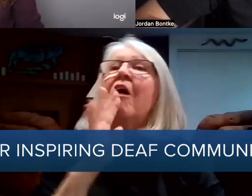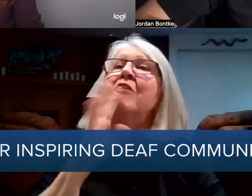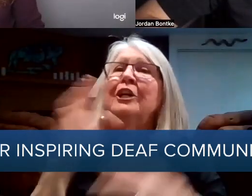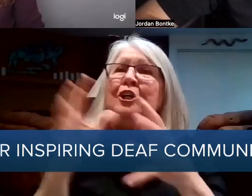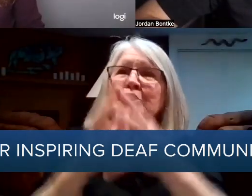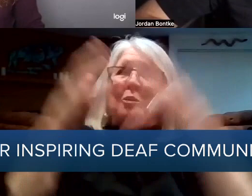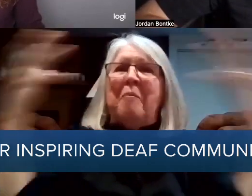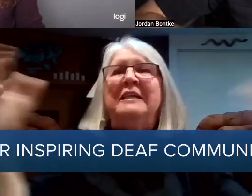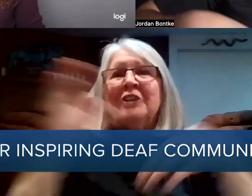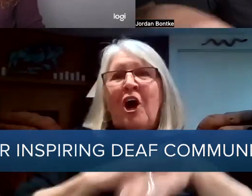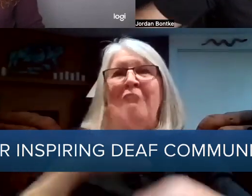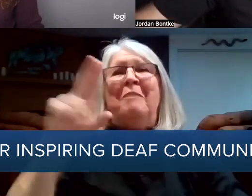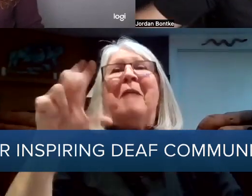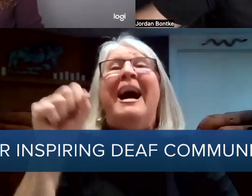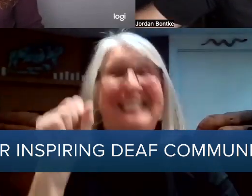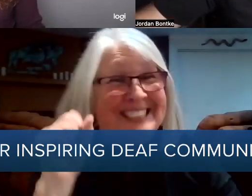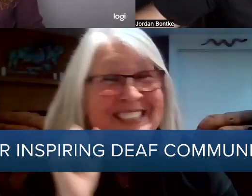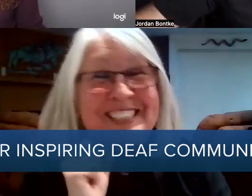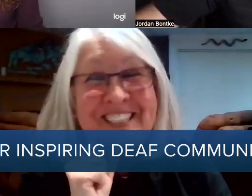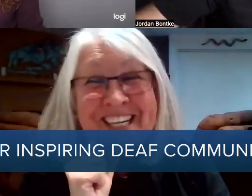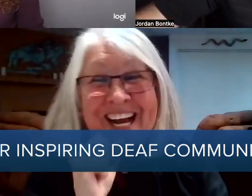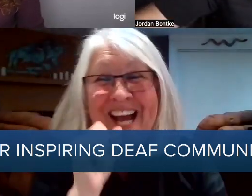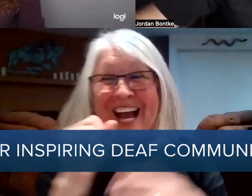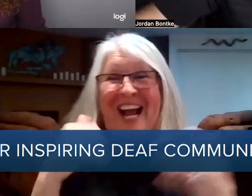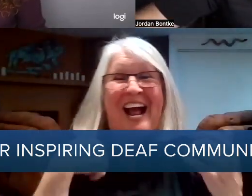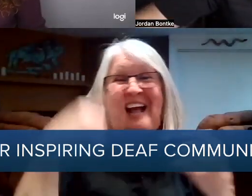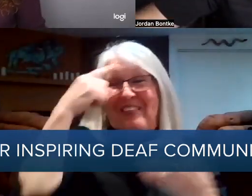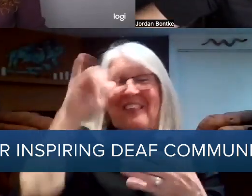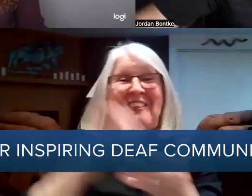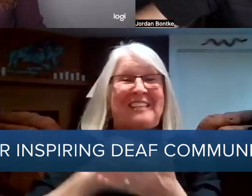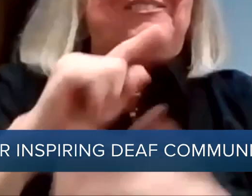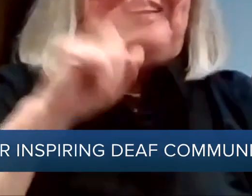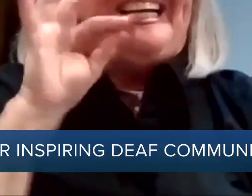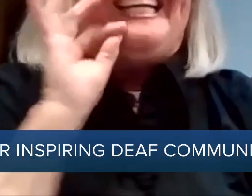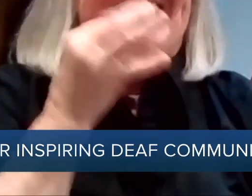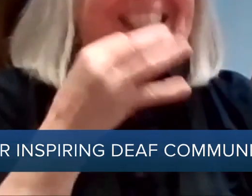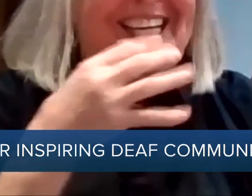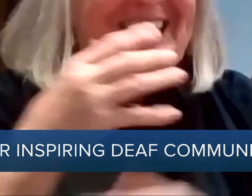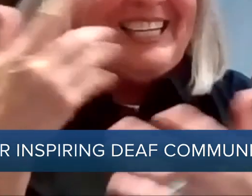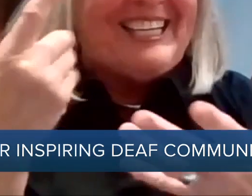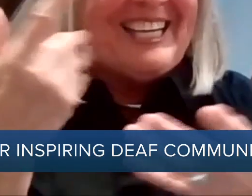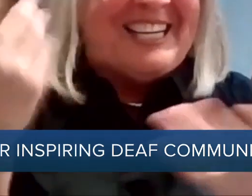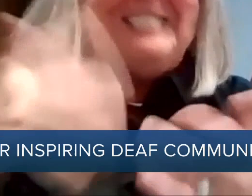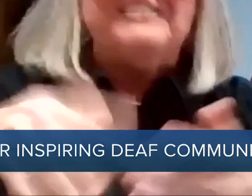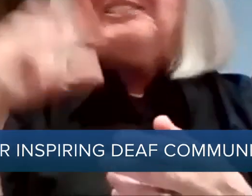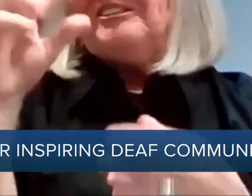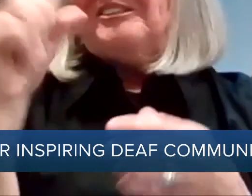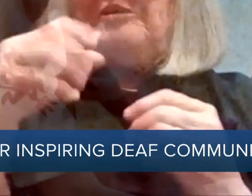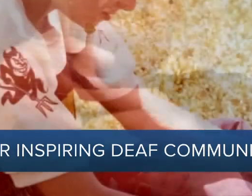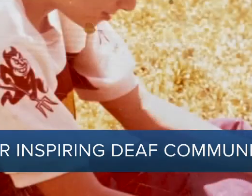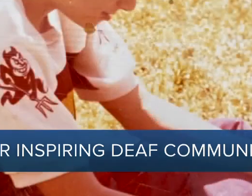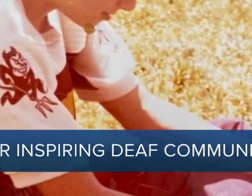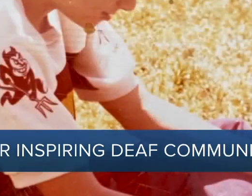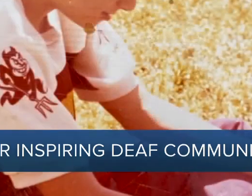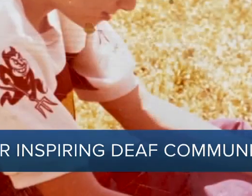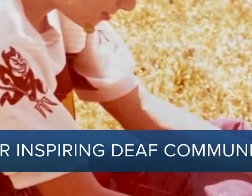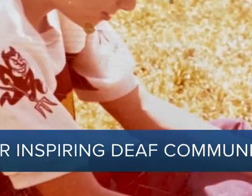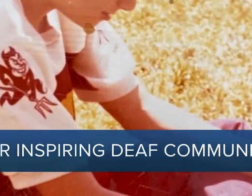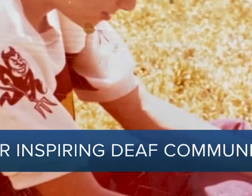challenges. And the students would say that Troy was talking too much on the bus. Family friend Benel Amon remembers Kotsur as a Phoenix Day School for the Deaf